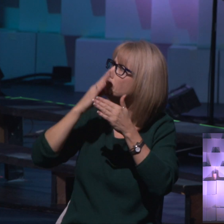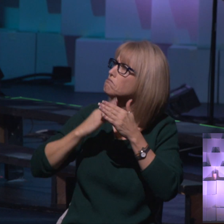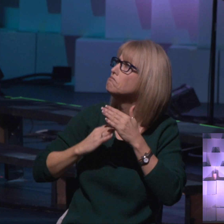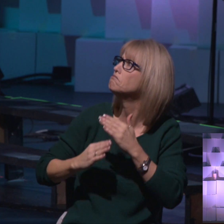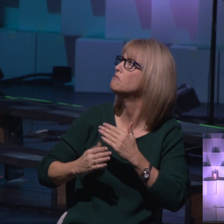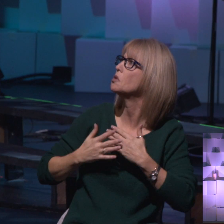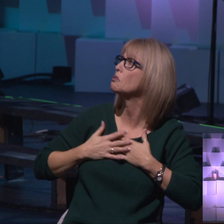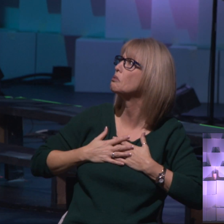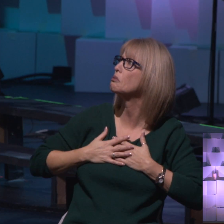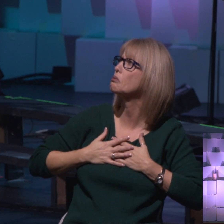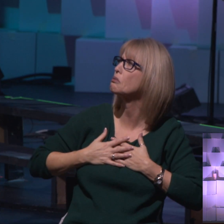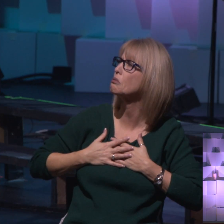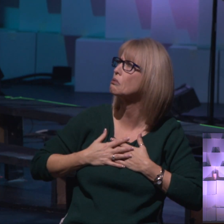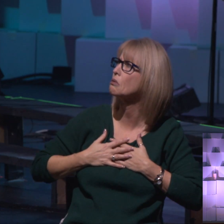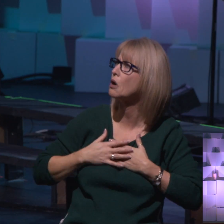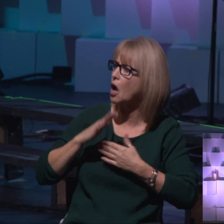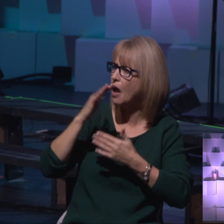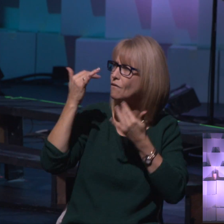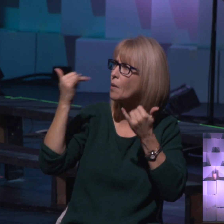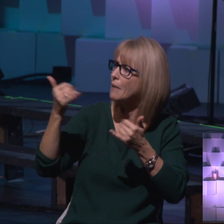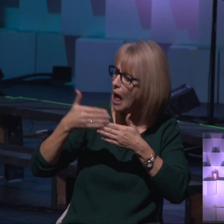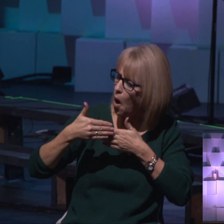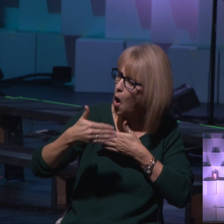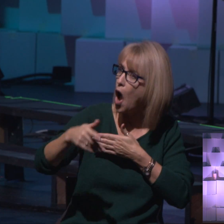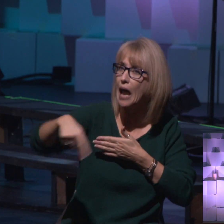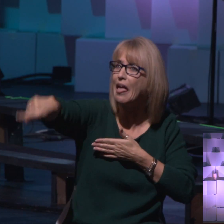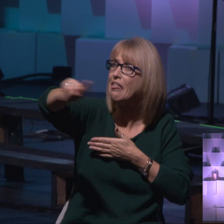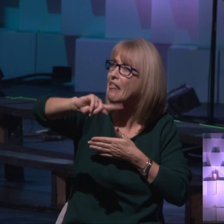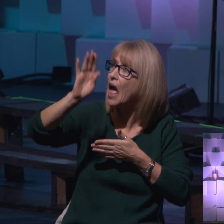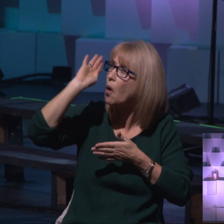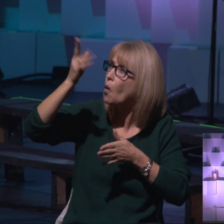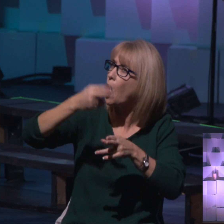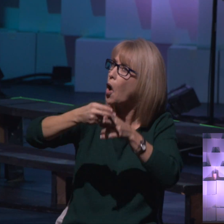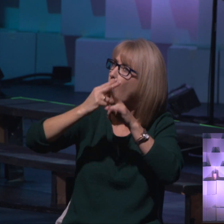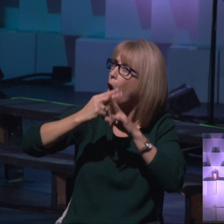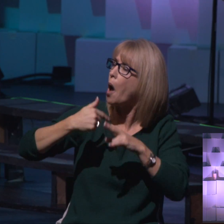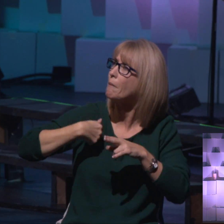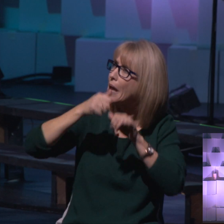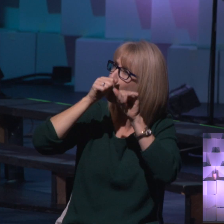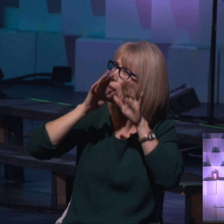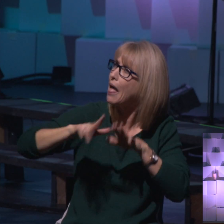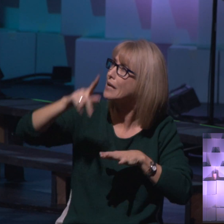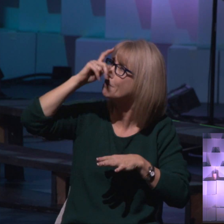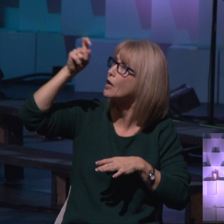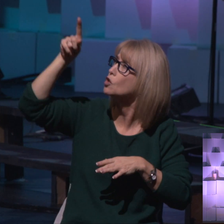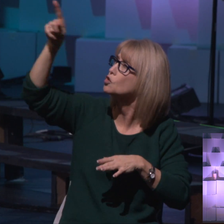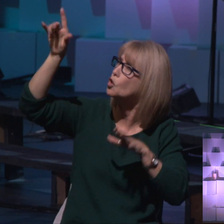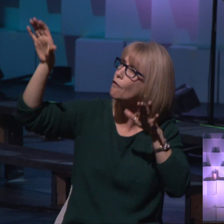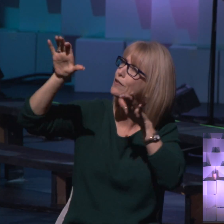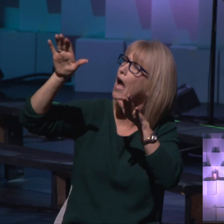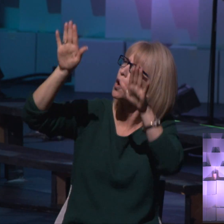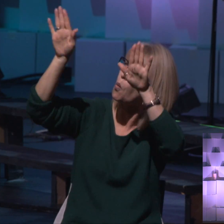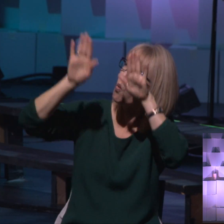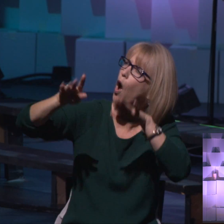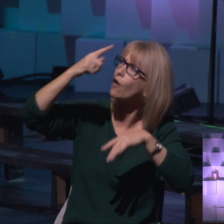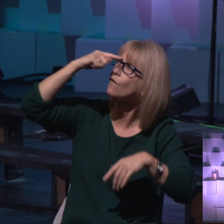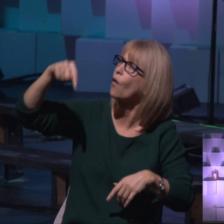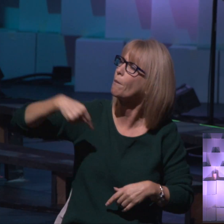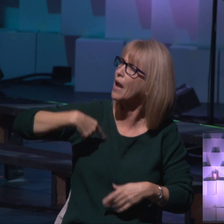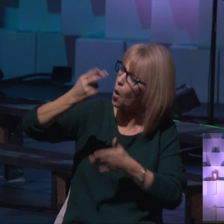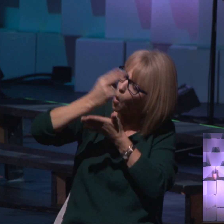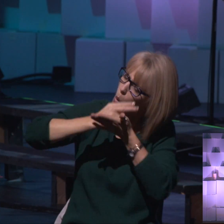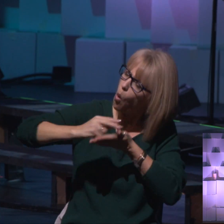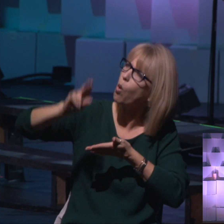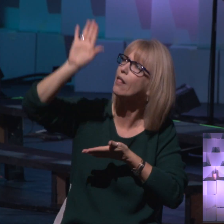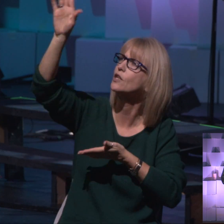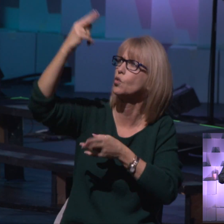From now on, all generations will call me blessed, for the mighty one has done great things for me. Holy is his